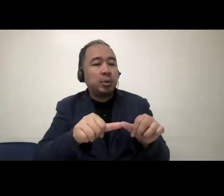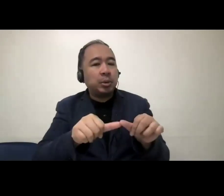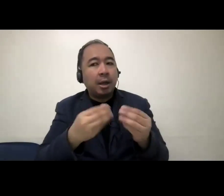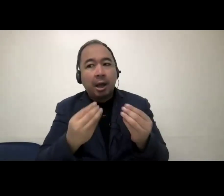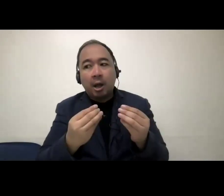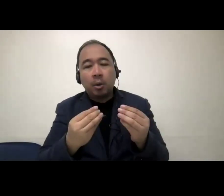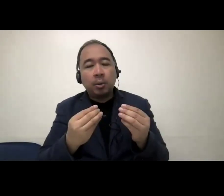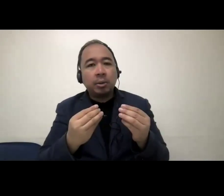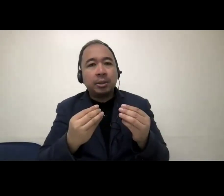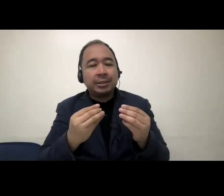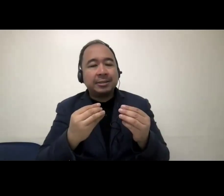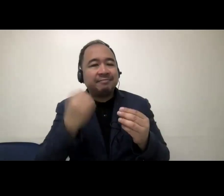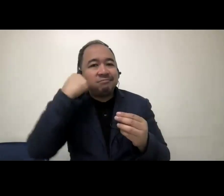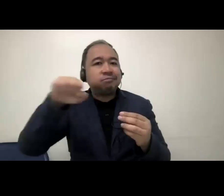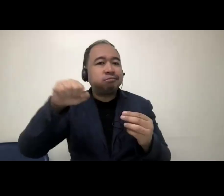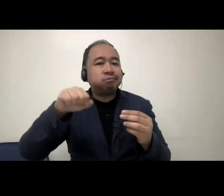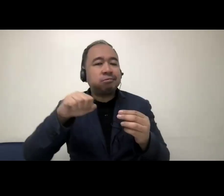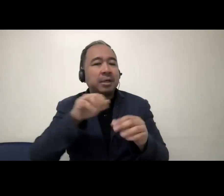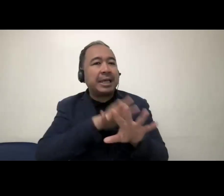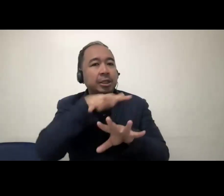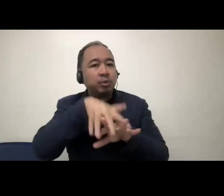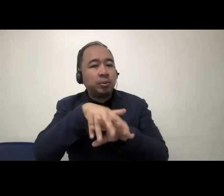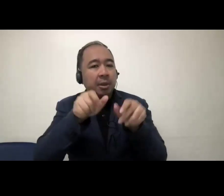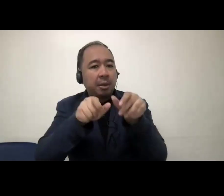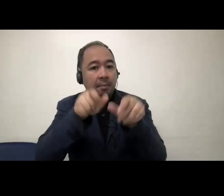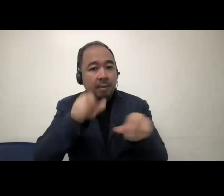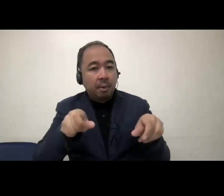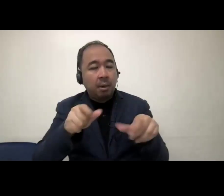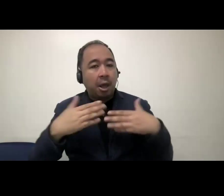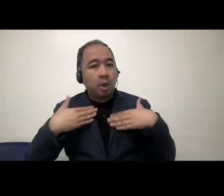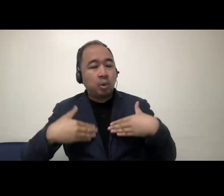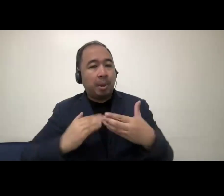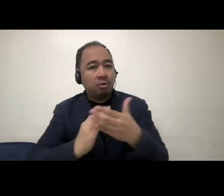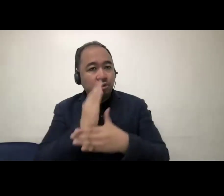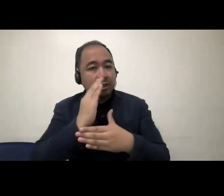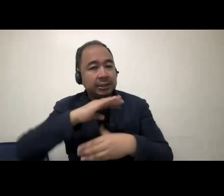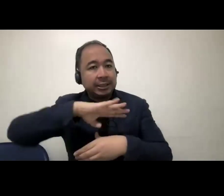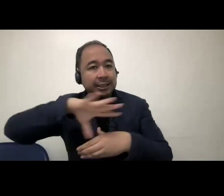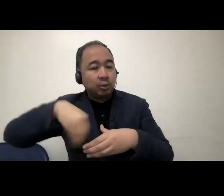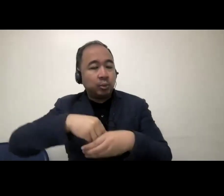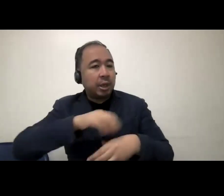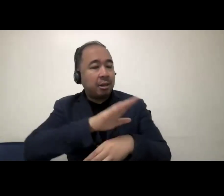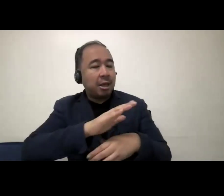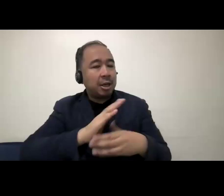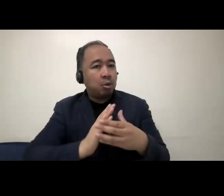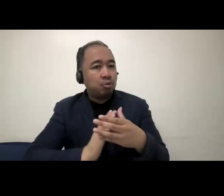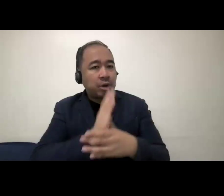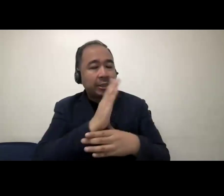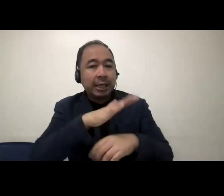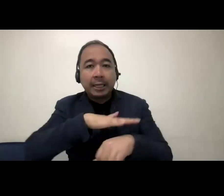constitute a serious violation of the indigenous people's human rights, including their rights to land, culture,